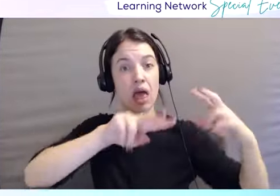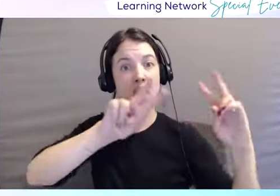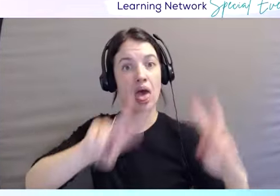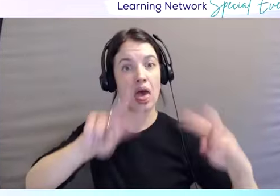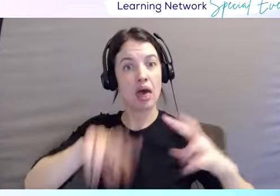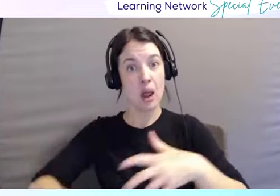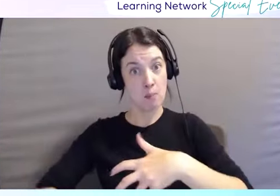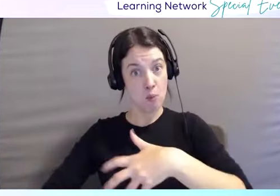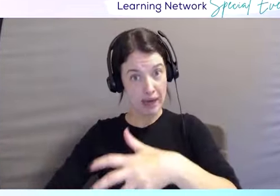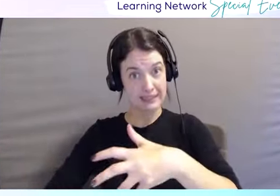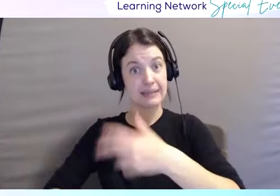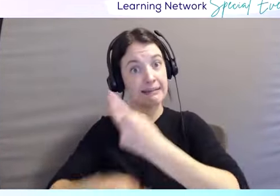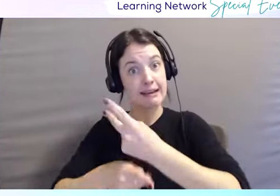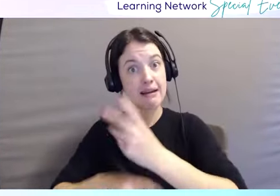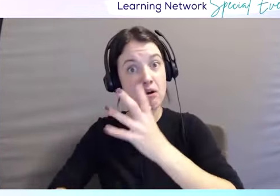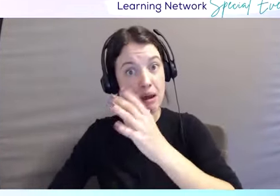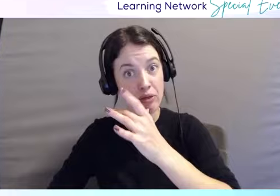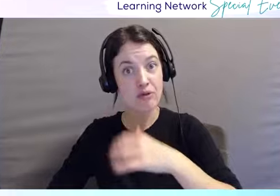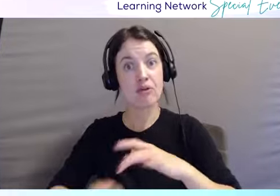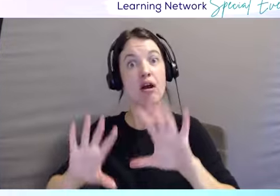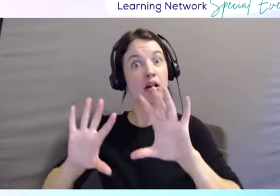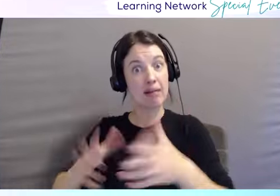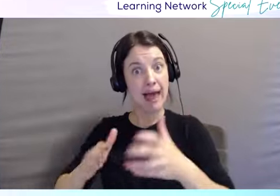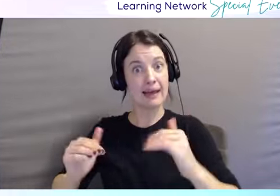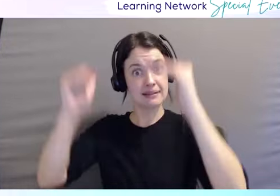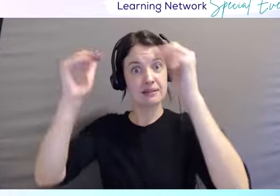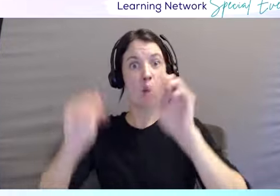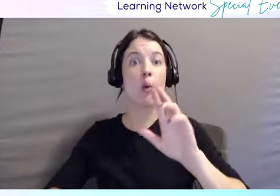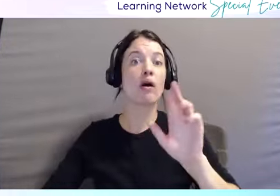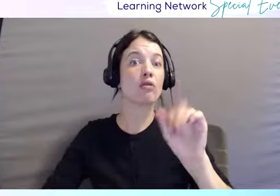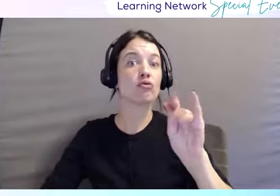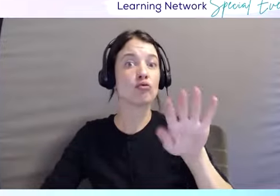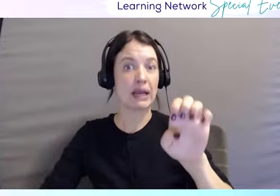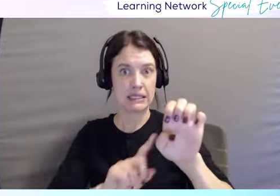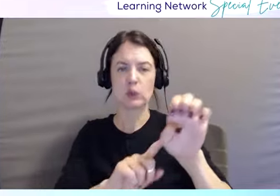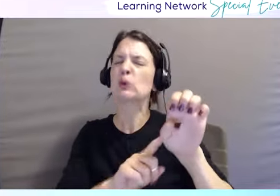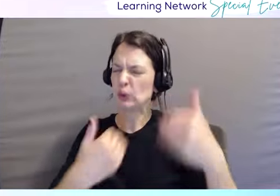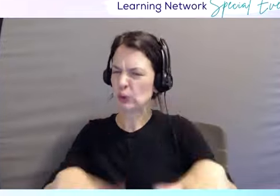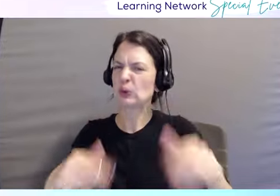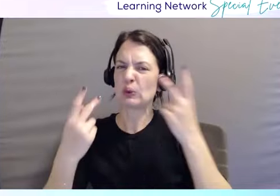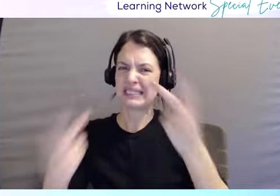mothering, class or race, is pretty significant. And it leads to this fear of apprehension that